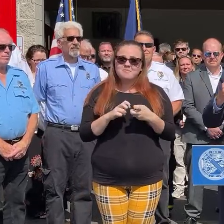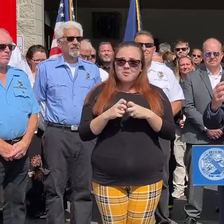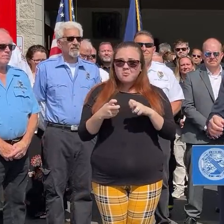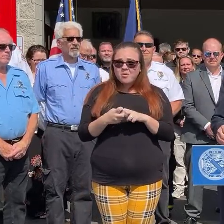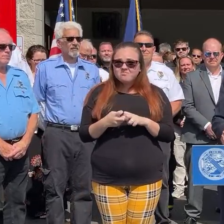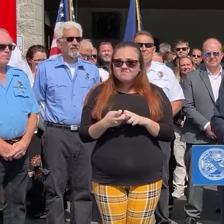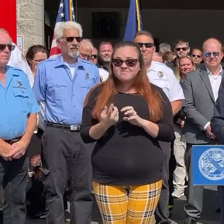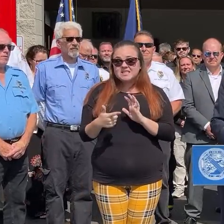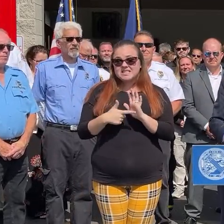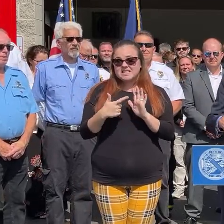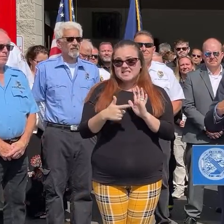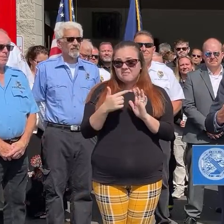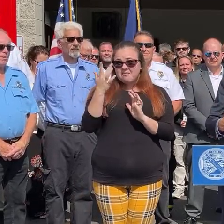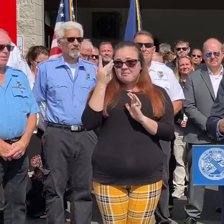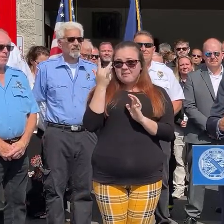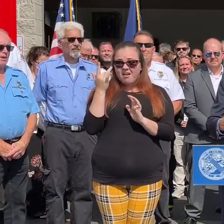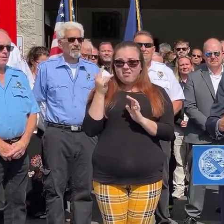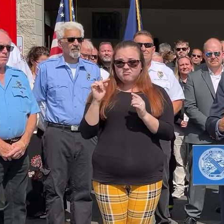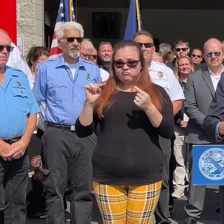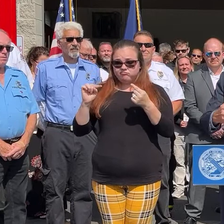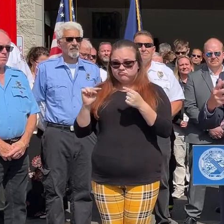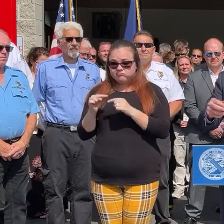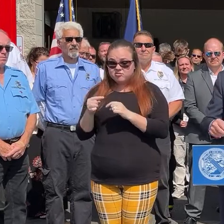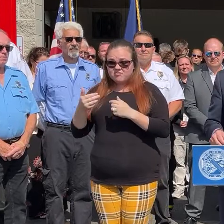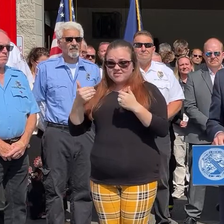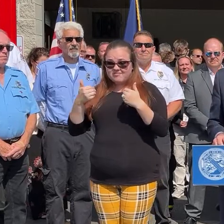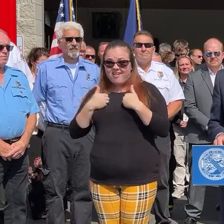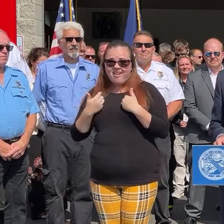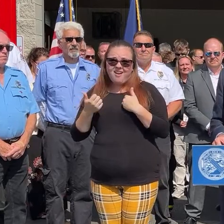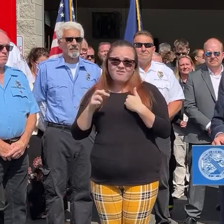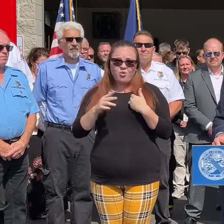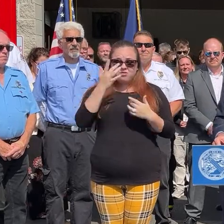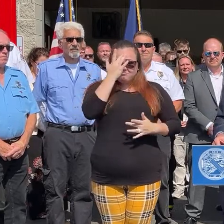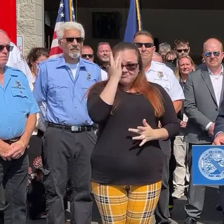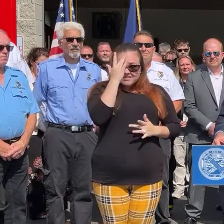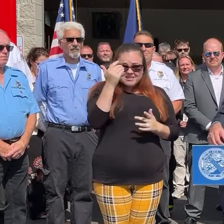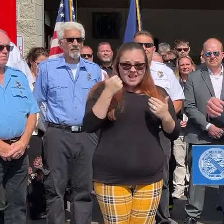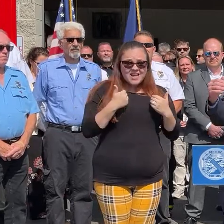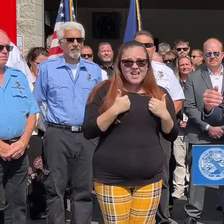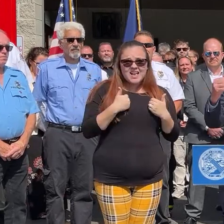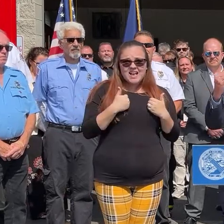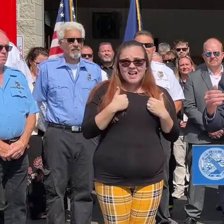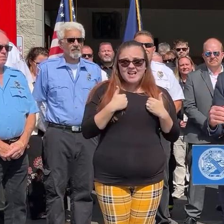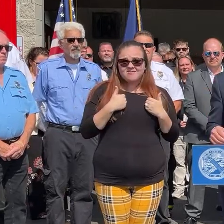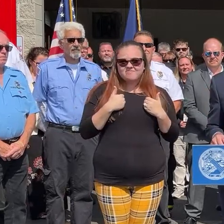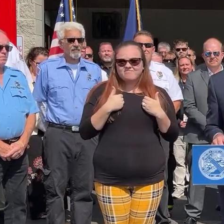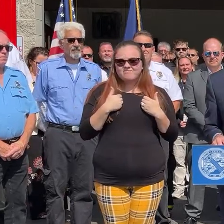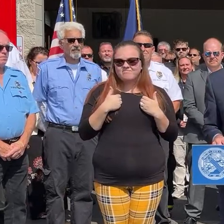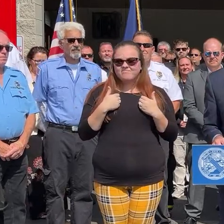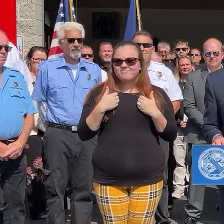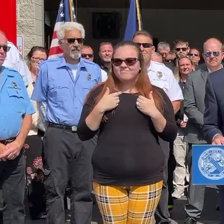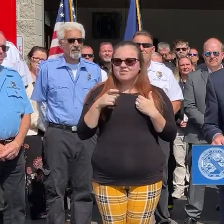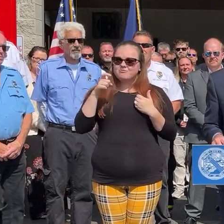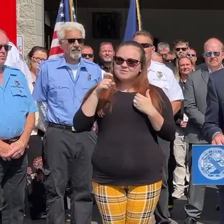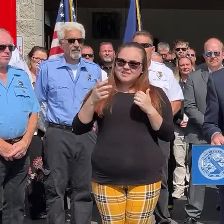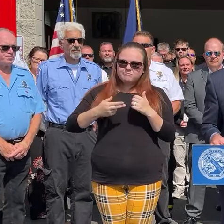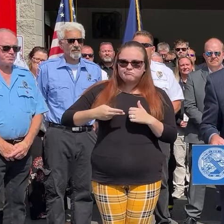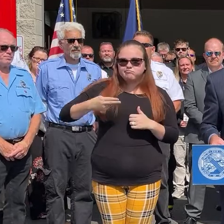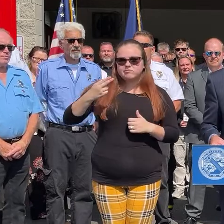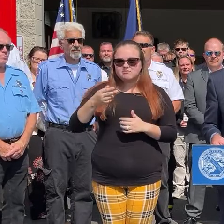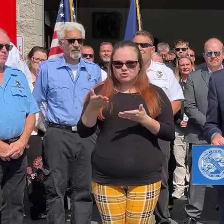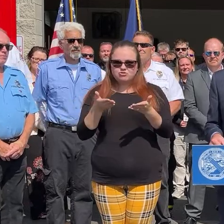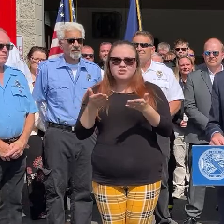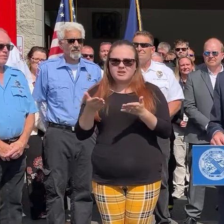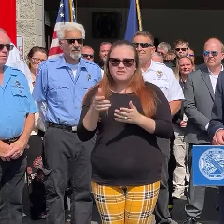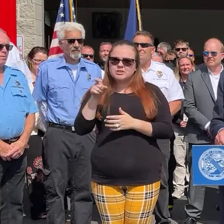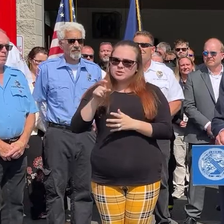is at times, because of the injuries that have been suffered or the illness that the person has, a higher level of service is needed. And that's